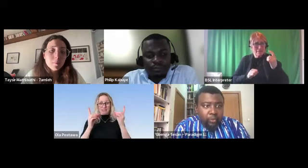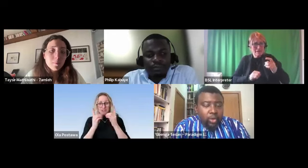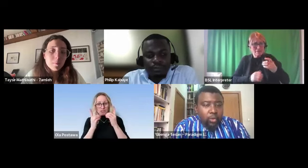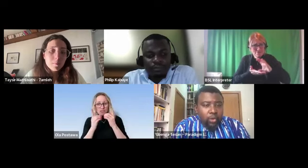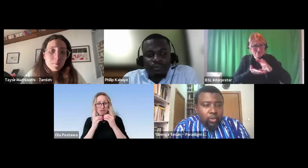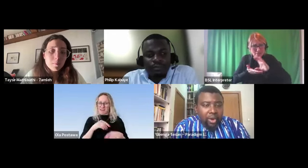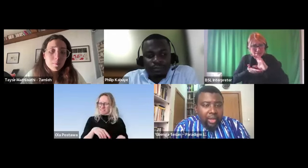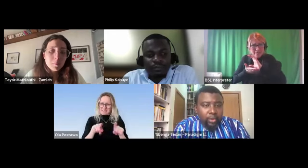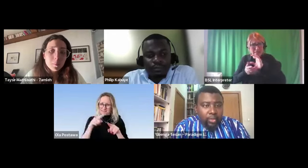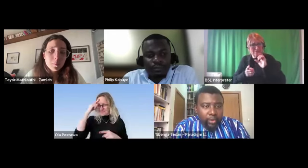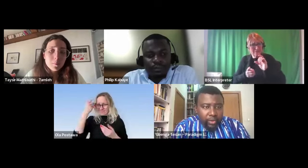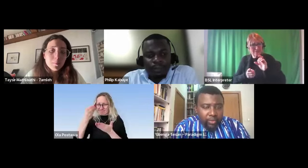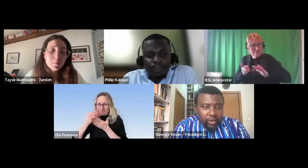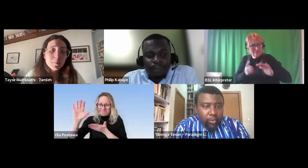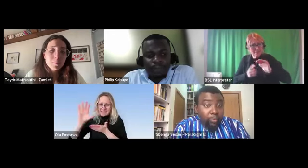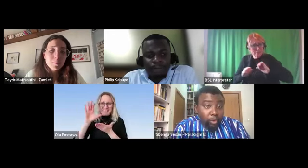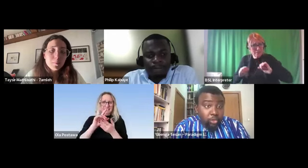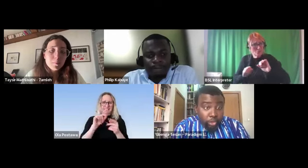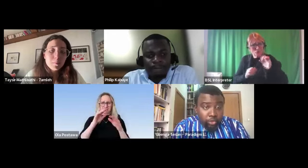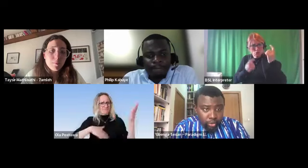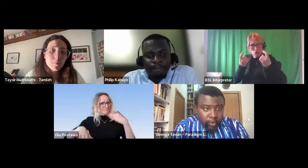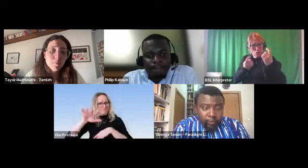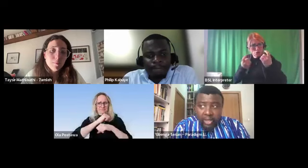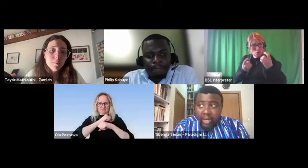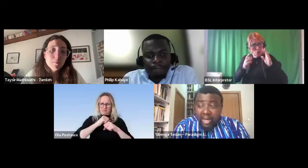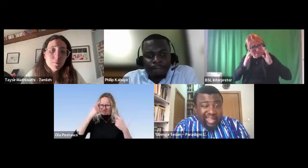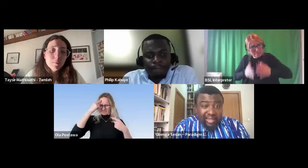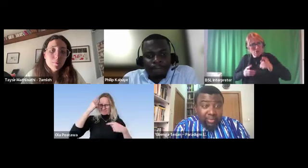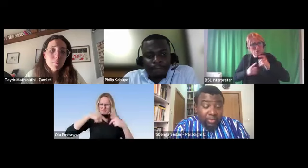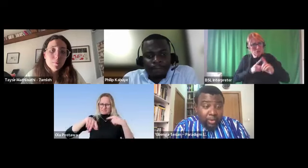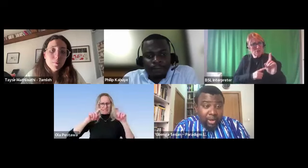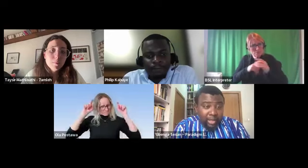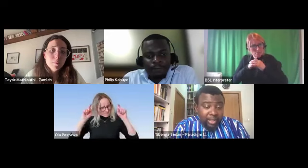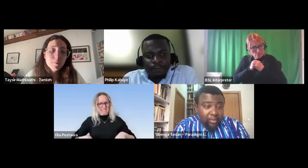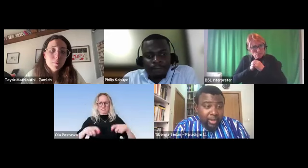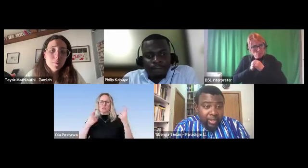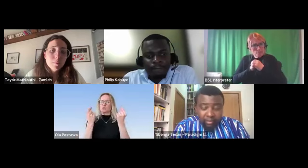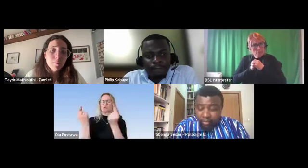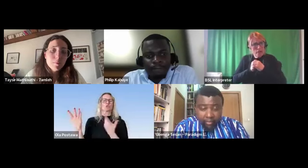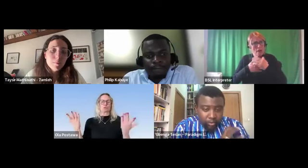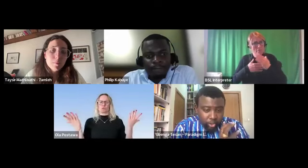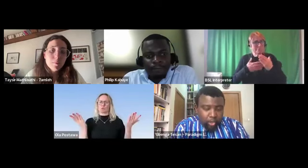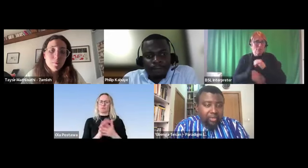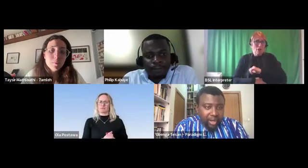and all that. What are your thoughts about what we must do? And to be honest, I'll be very